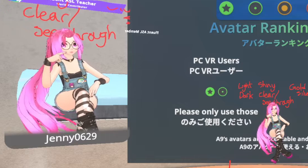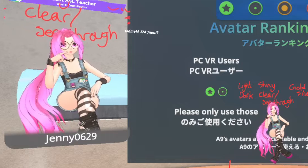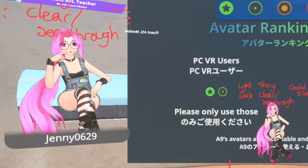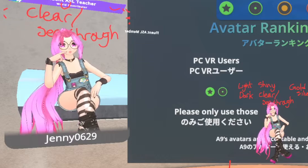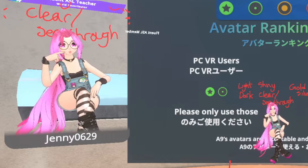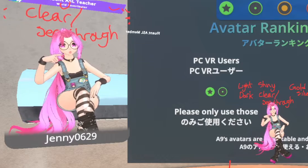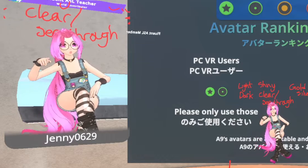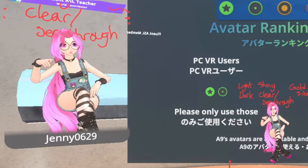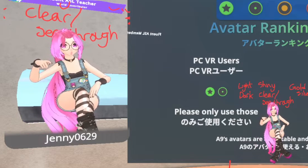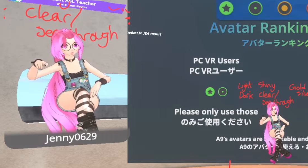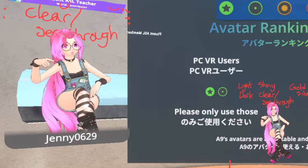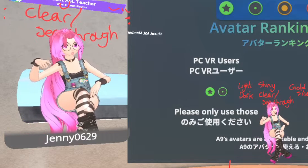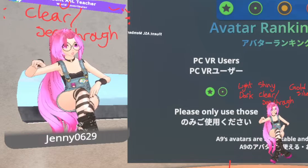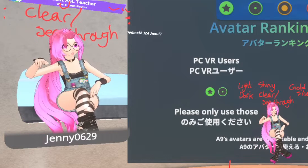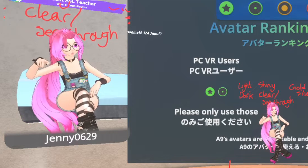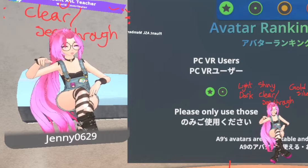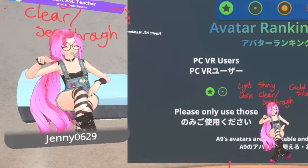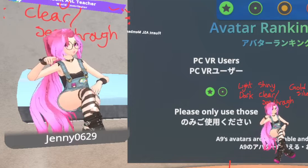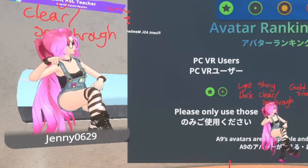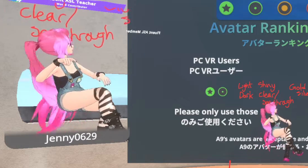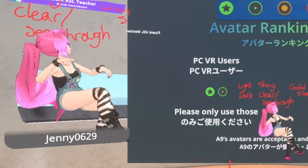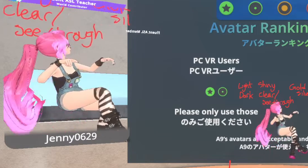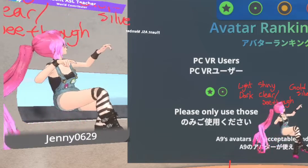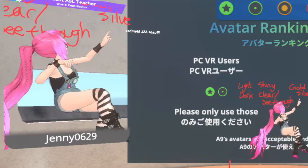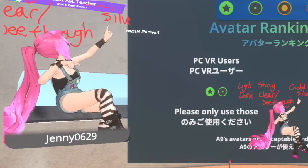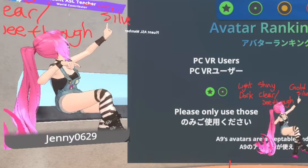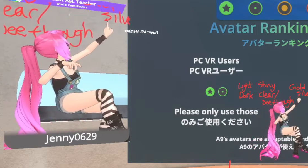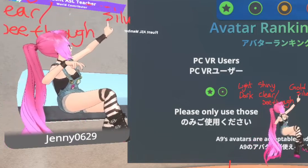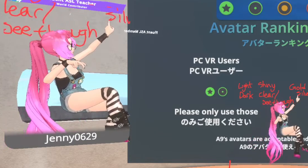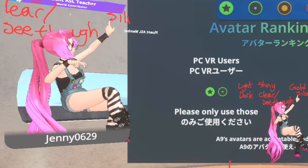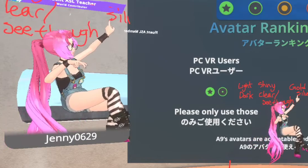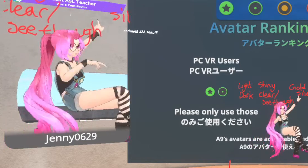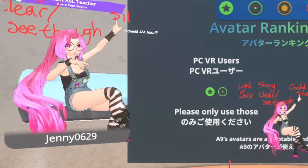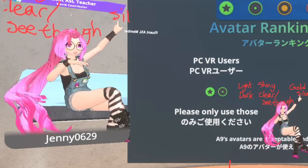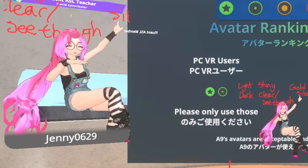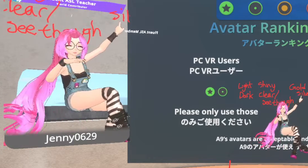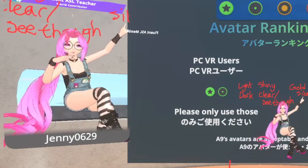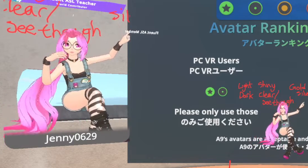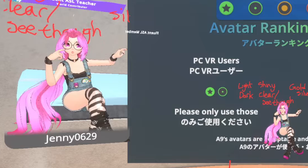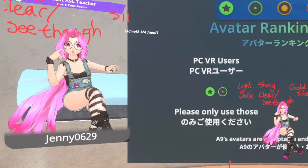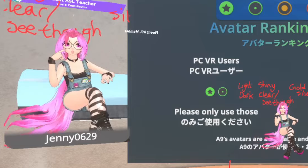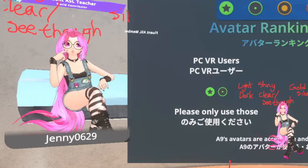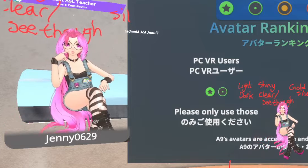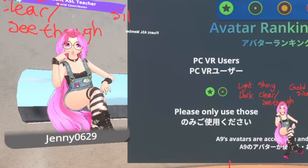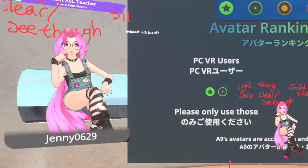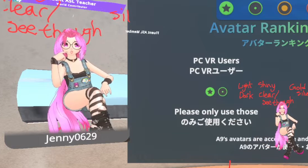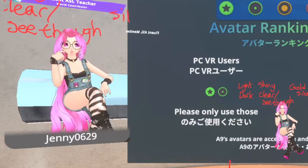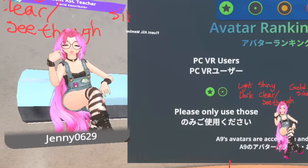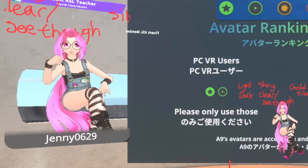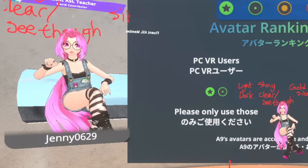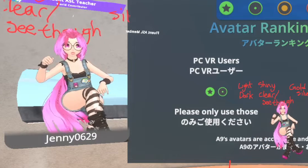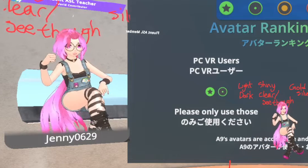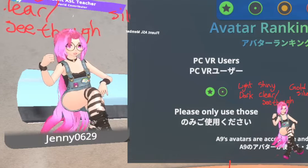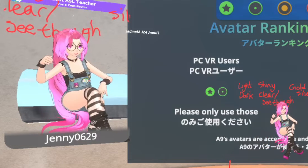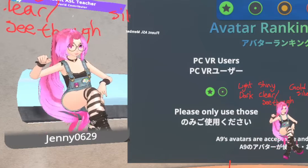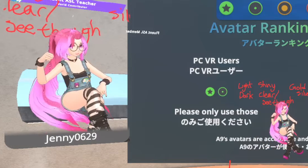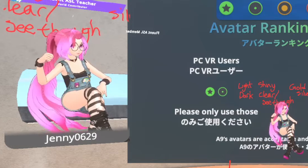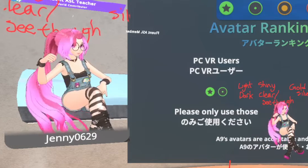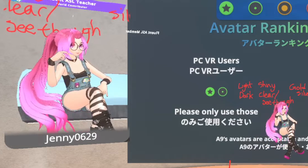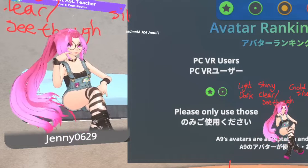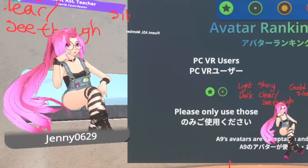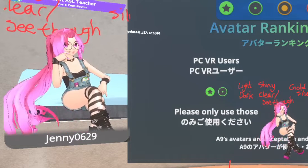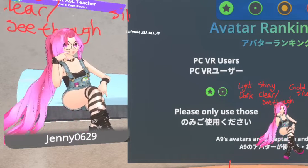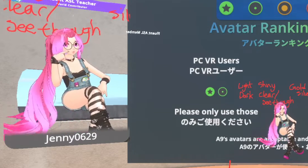this or like this. Yep. And then same thing, silver, you're going to point to your cheek and then go out to an